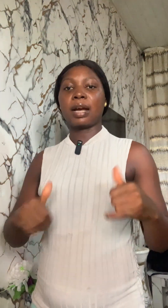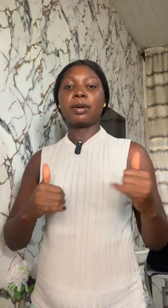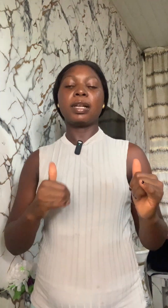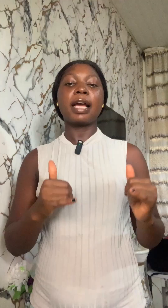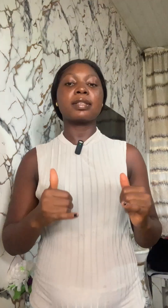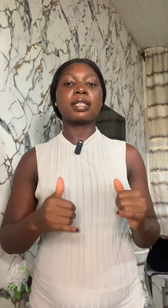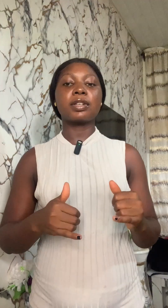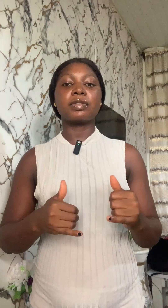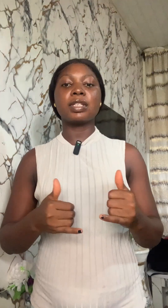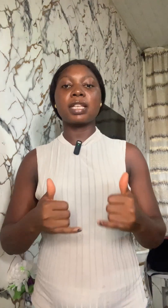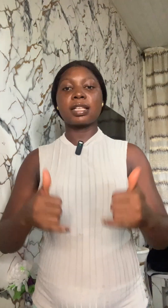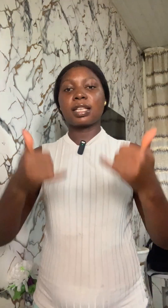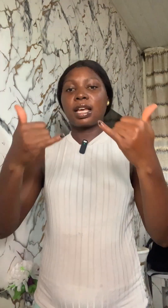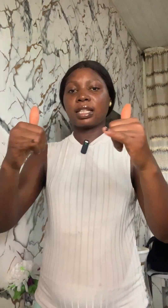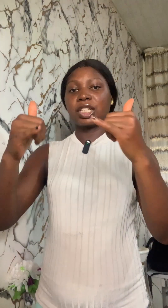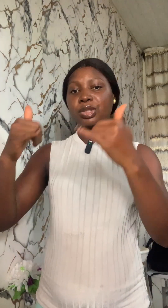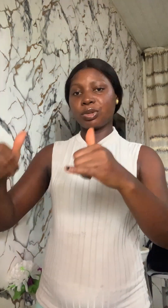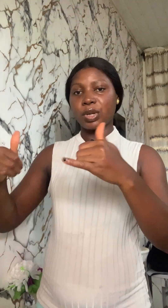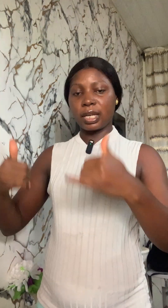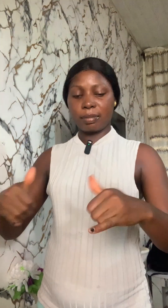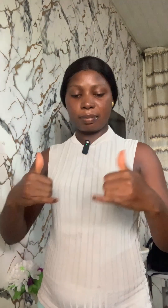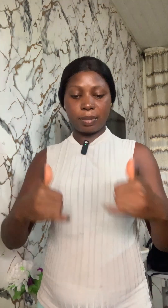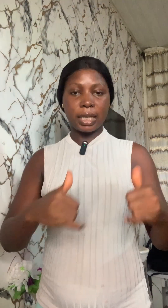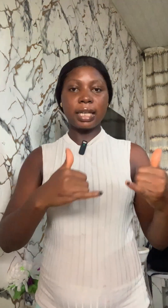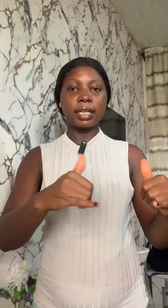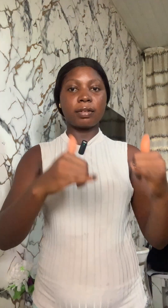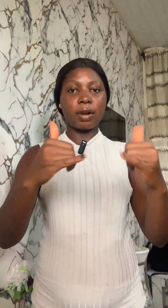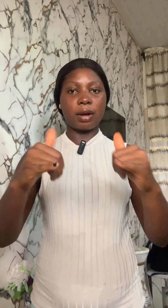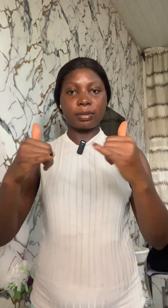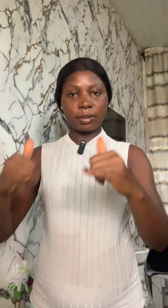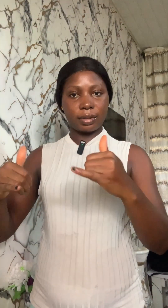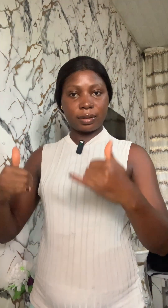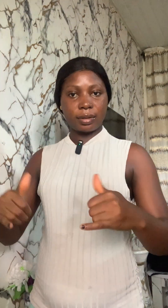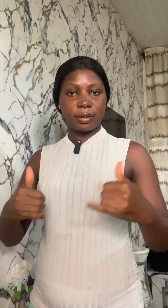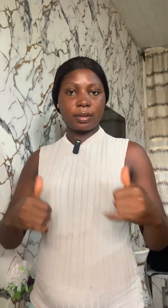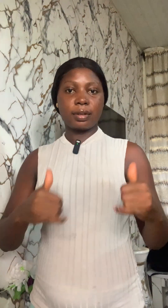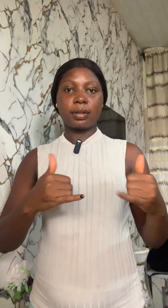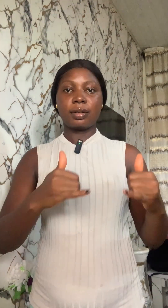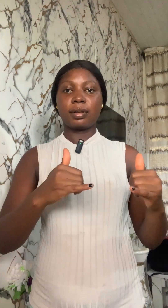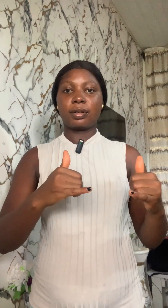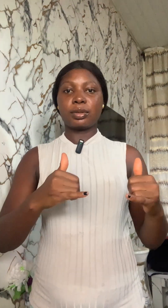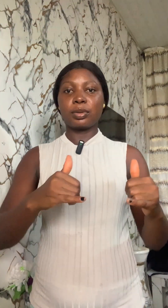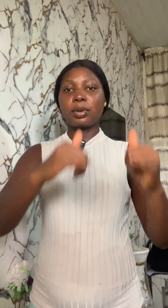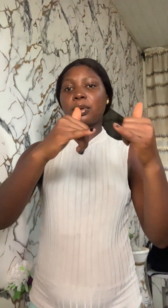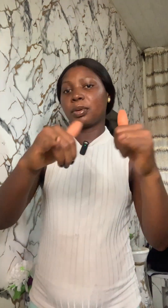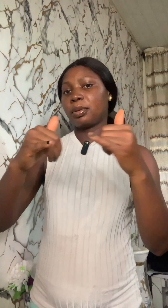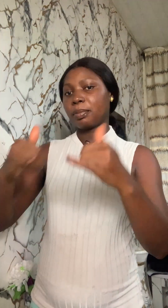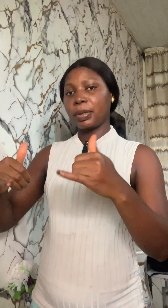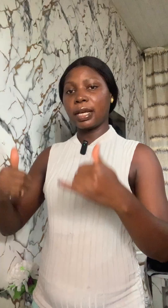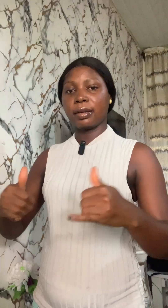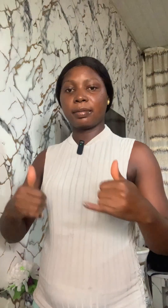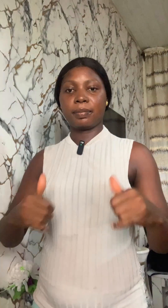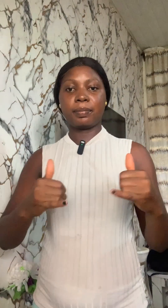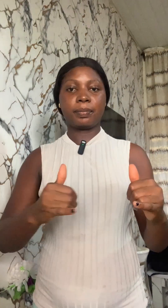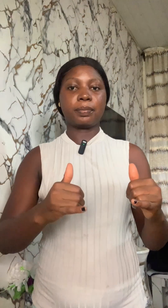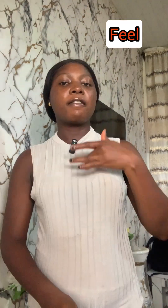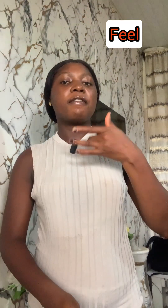Now, I like to think of these as the children playing around. So, play.